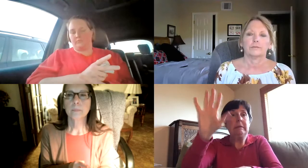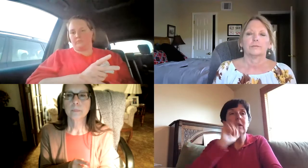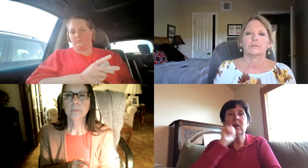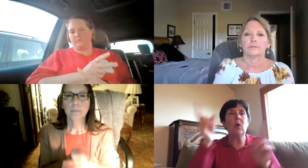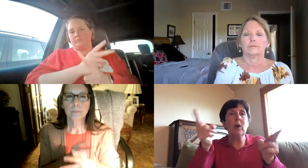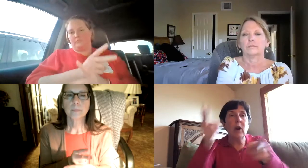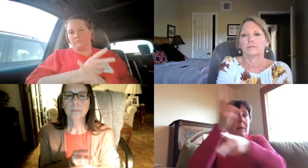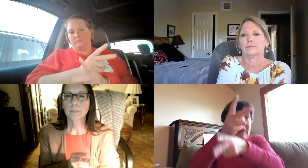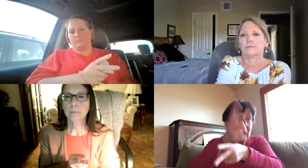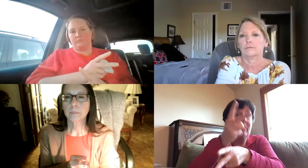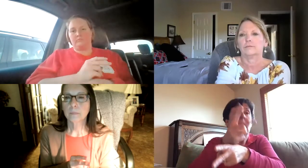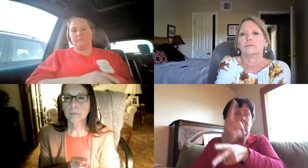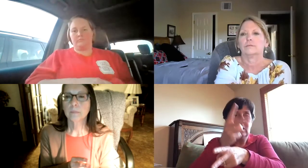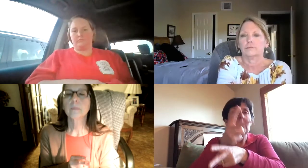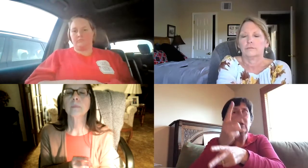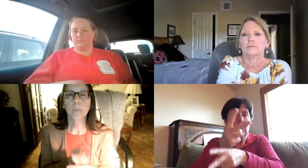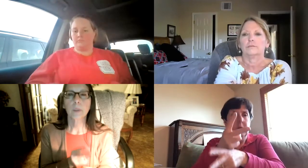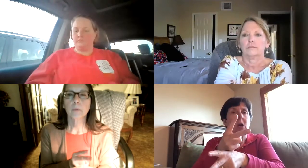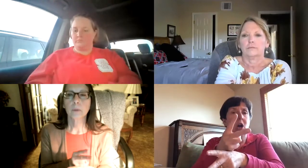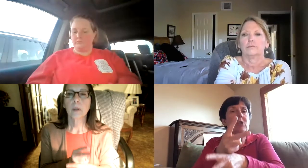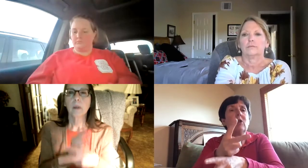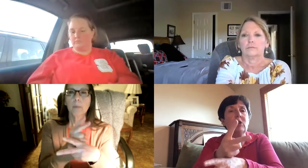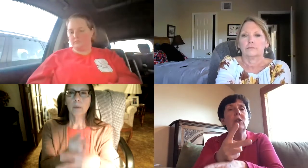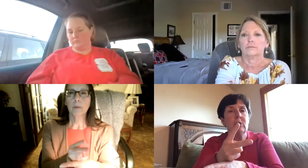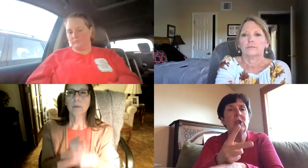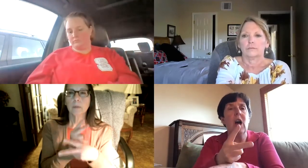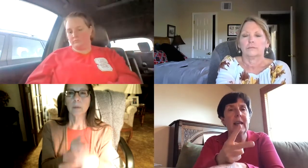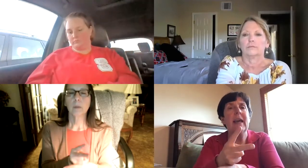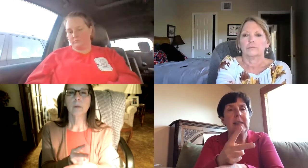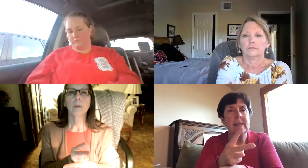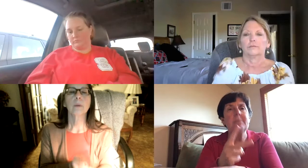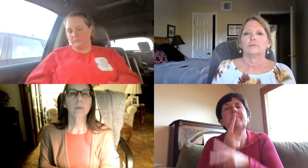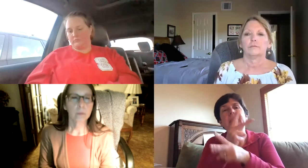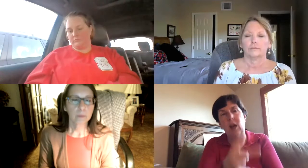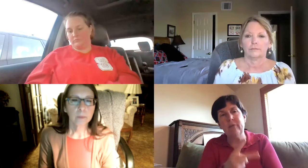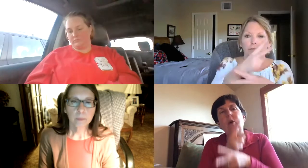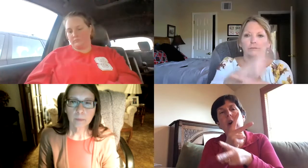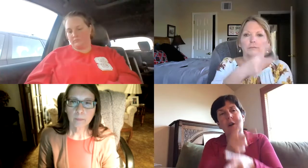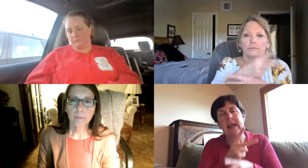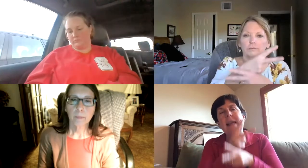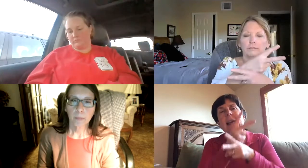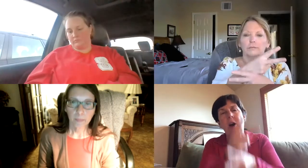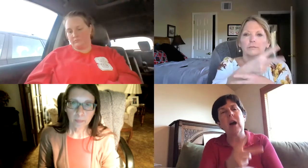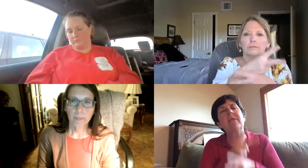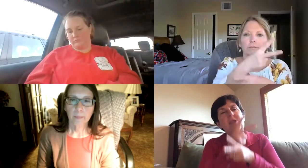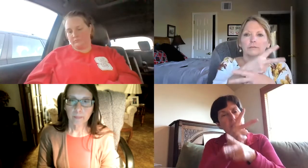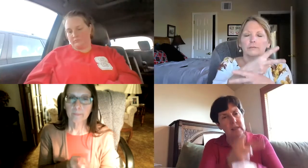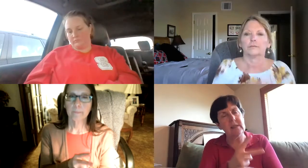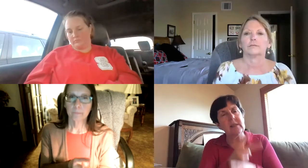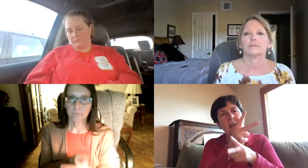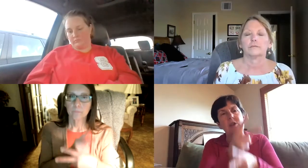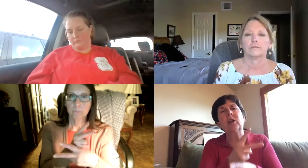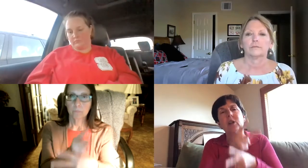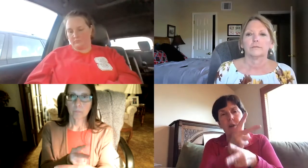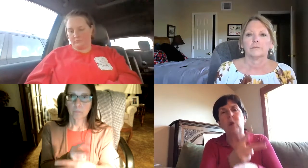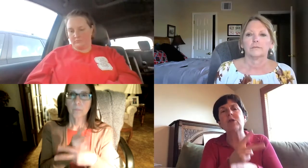Oh, don't hurry. Be careful. Also twos, not K's. Care for or take care of is just